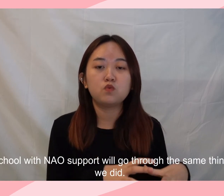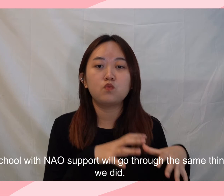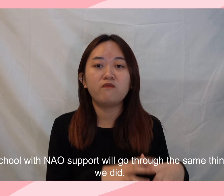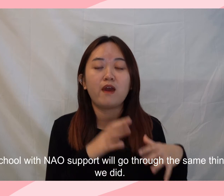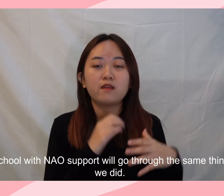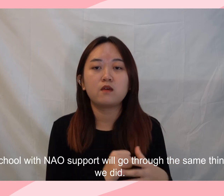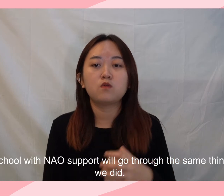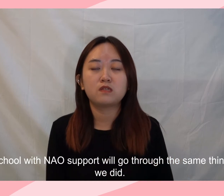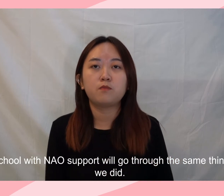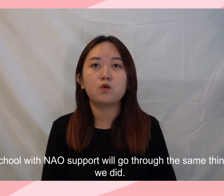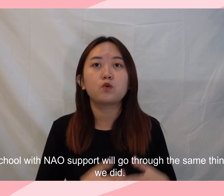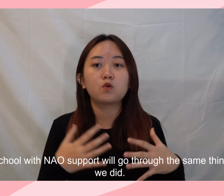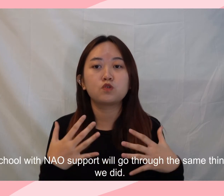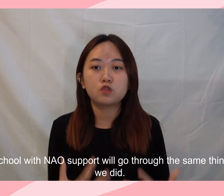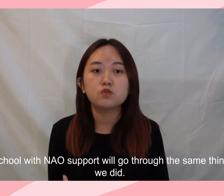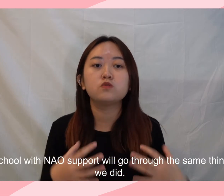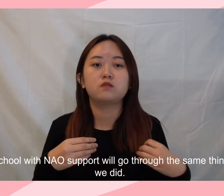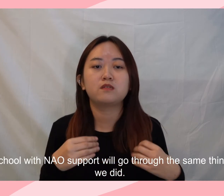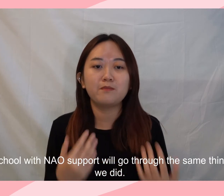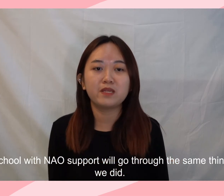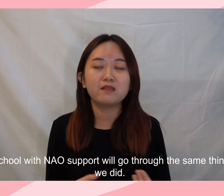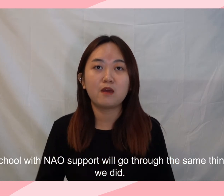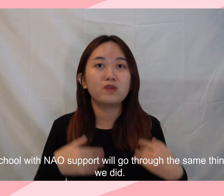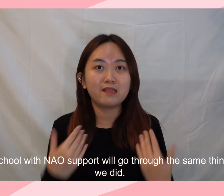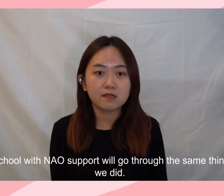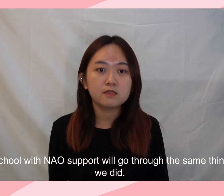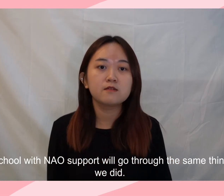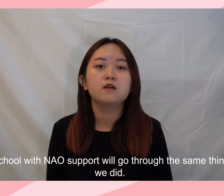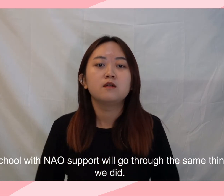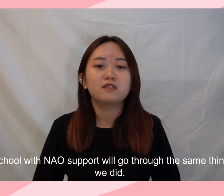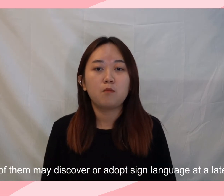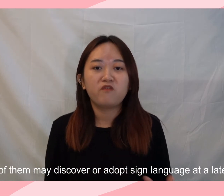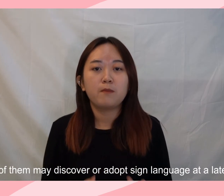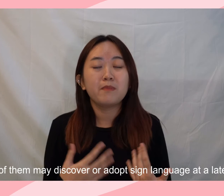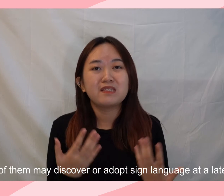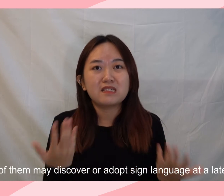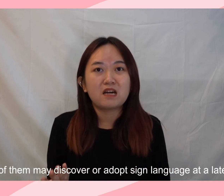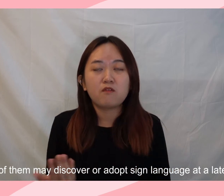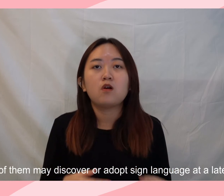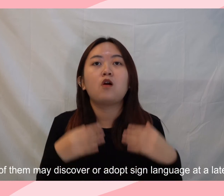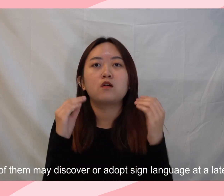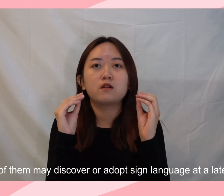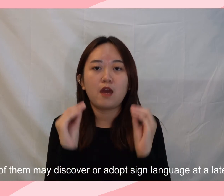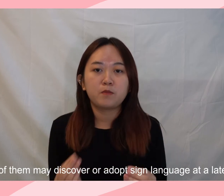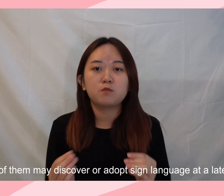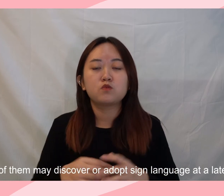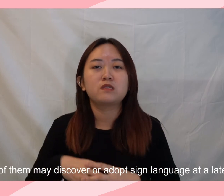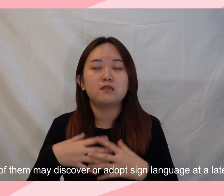with NAO support will go through the same thing that we did. Some of them may discover or adopt to